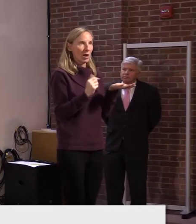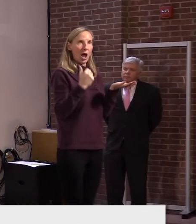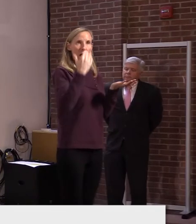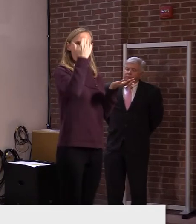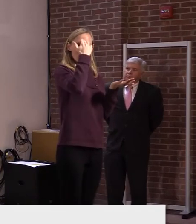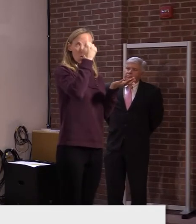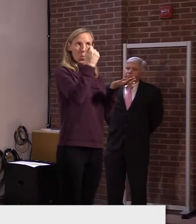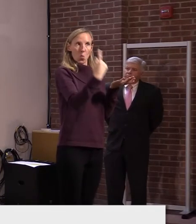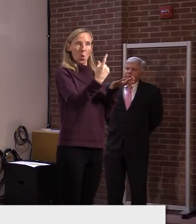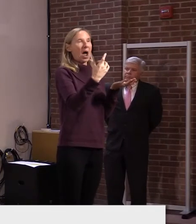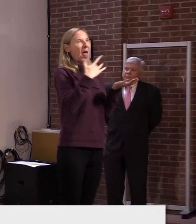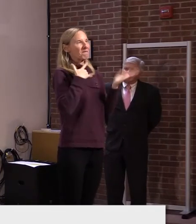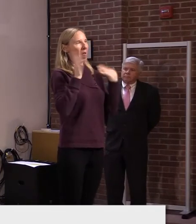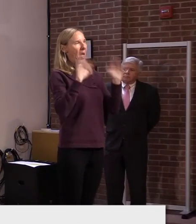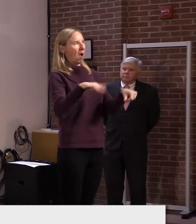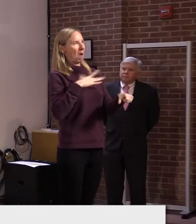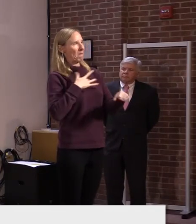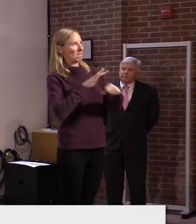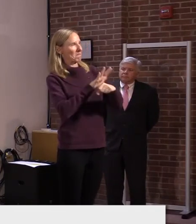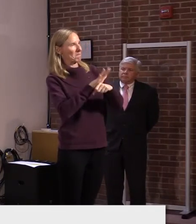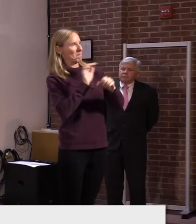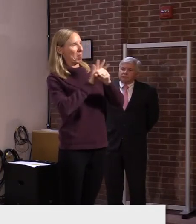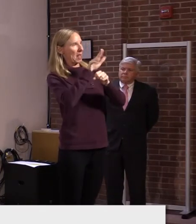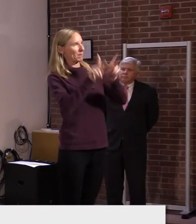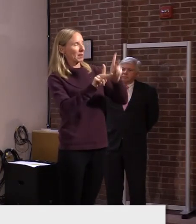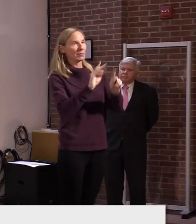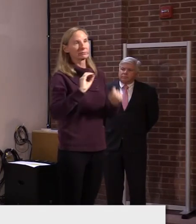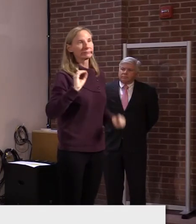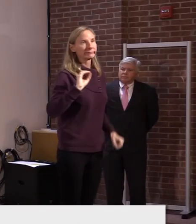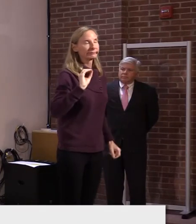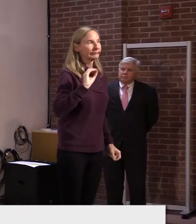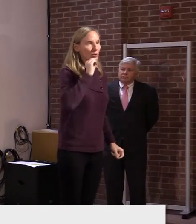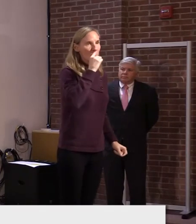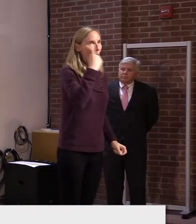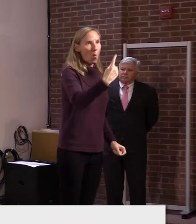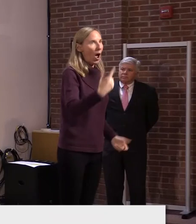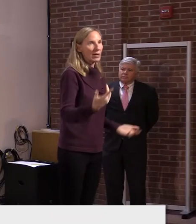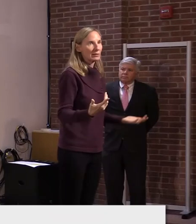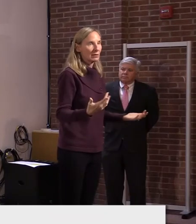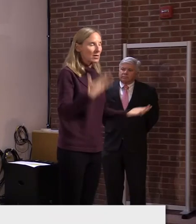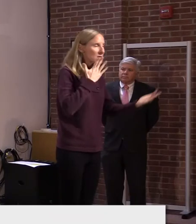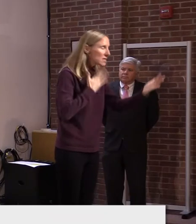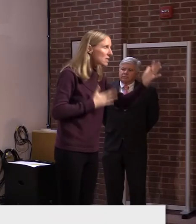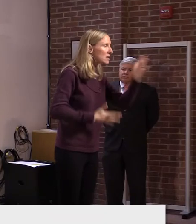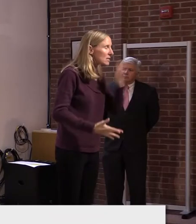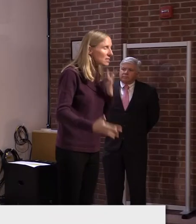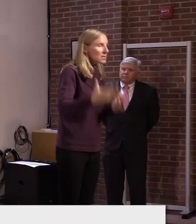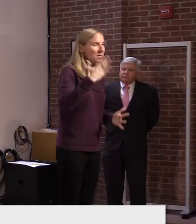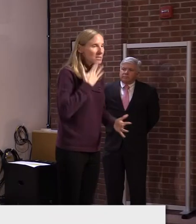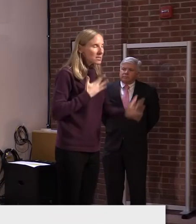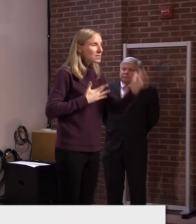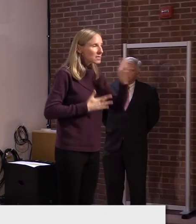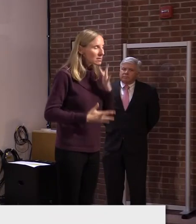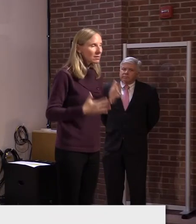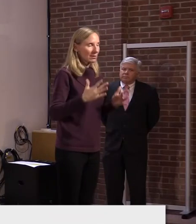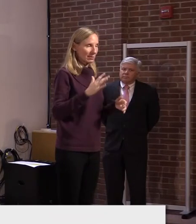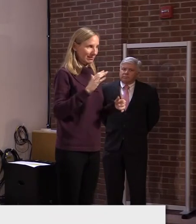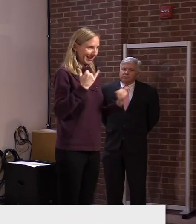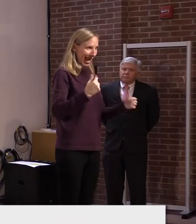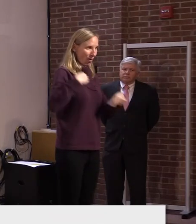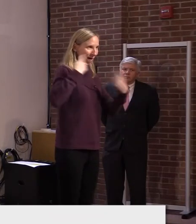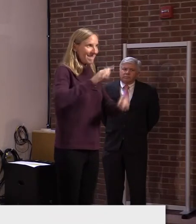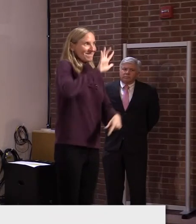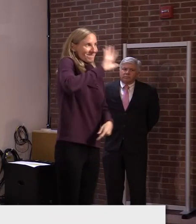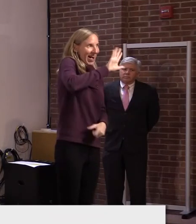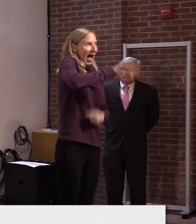has been left untouched. So this is something that I spoke about over the last 5 years,